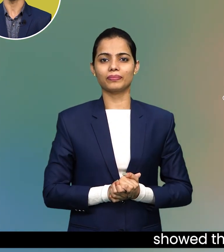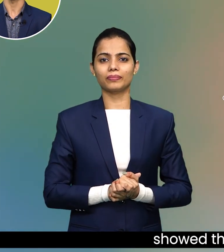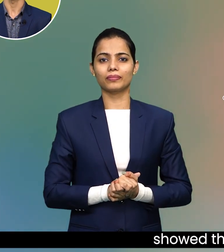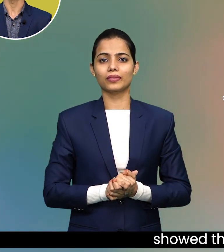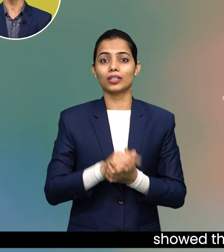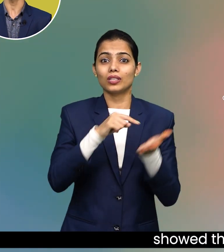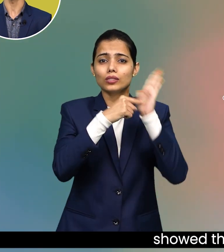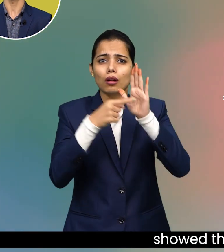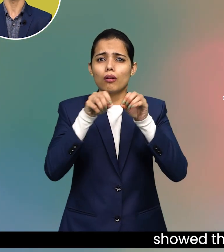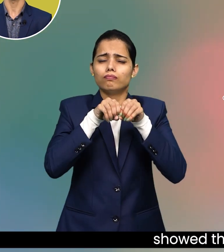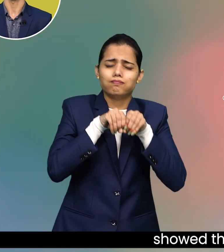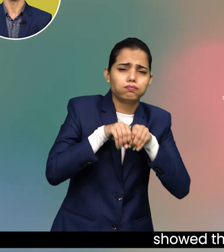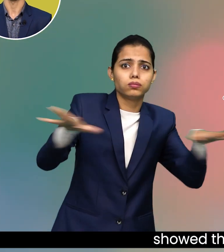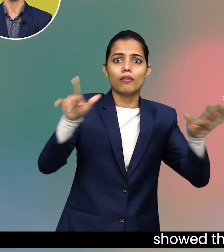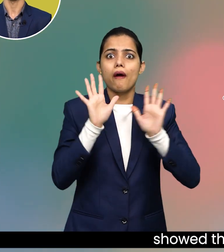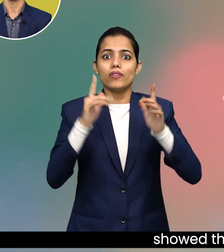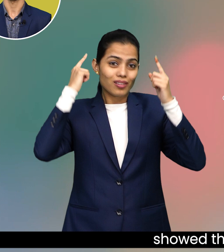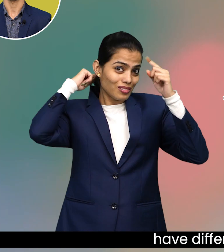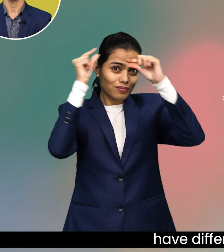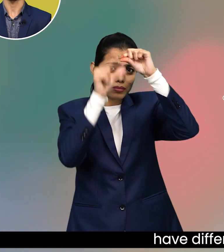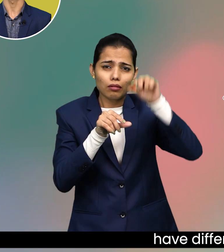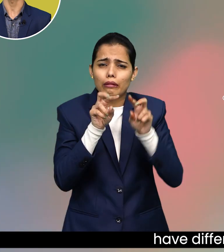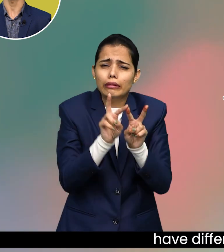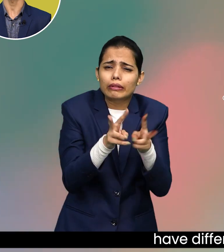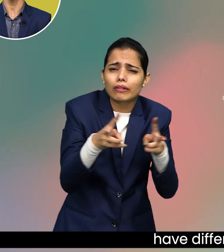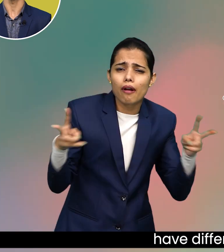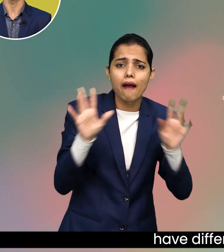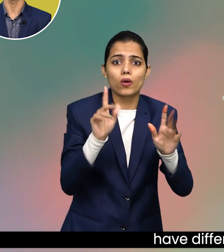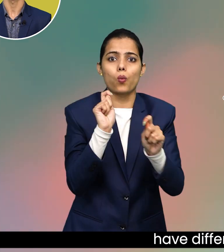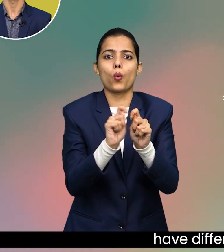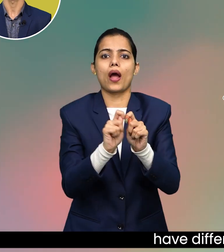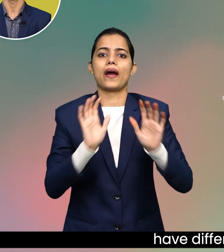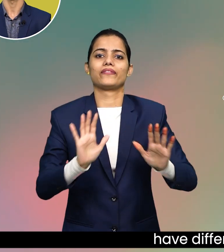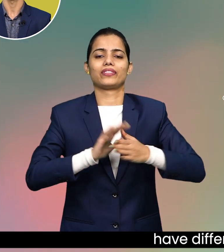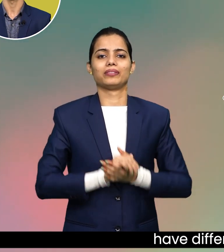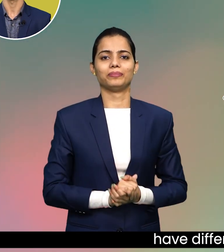showed that these roots have different functions.